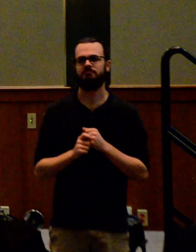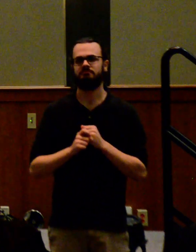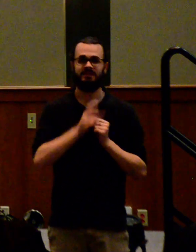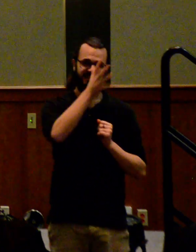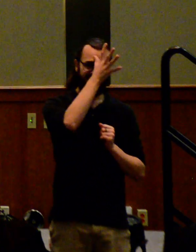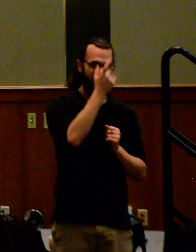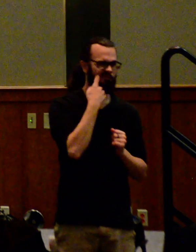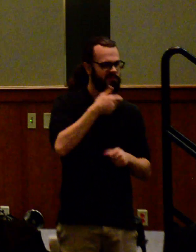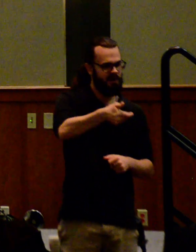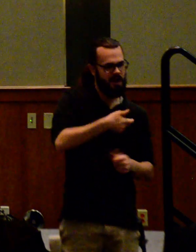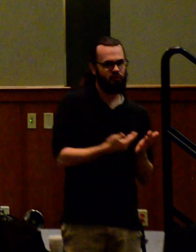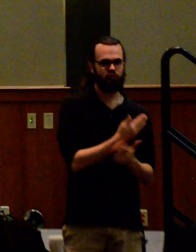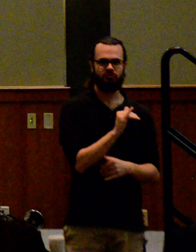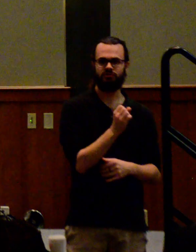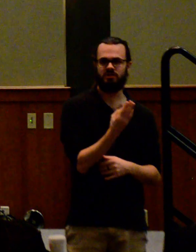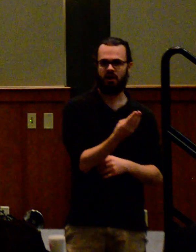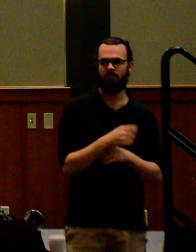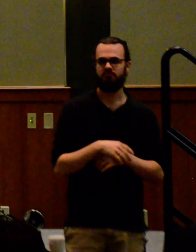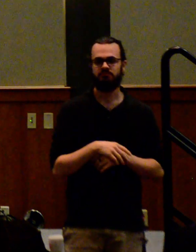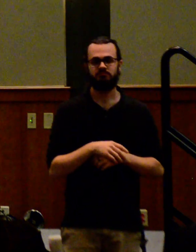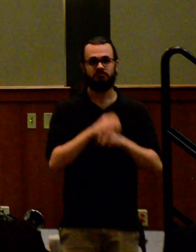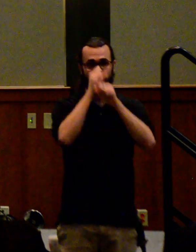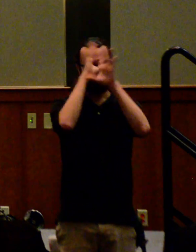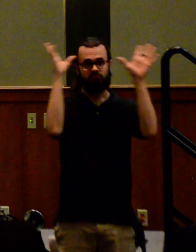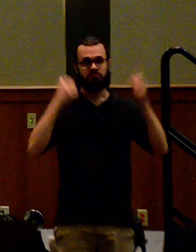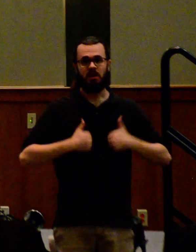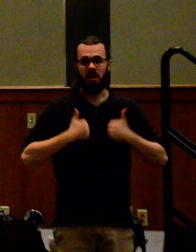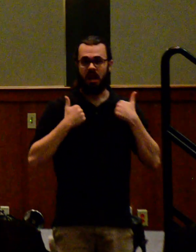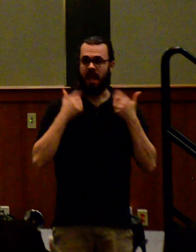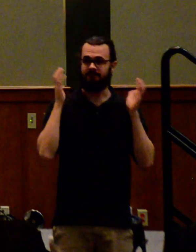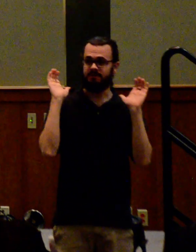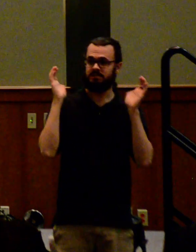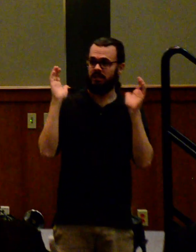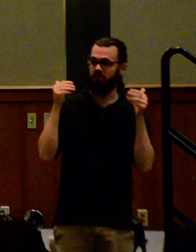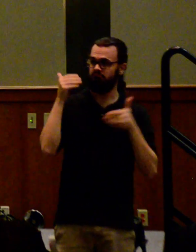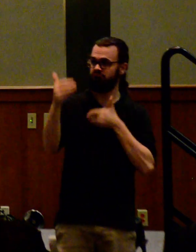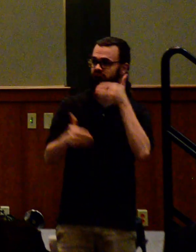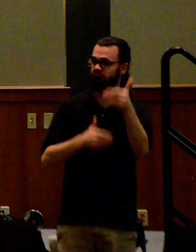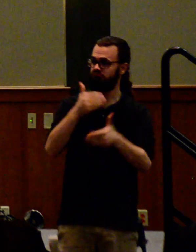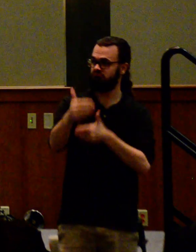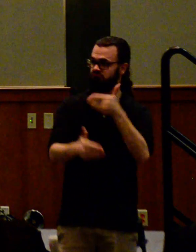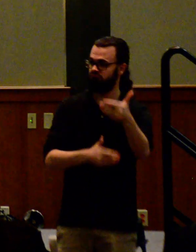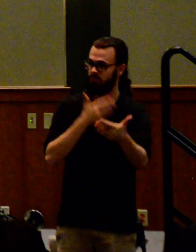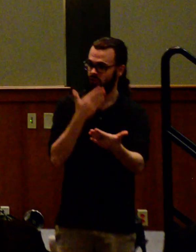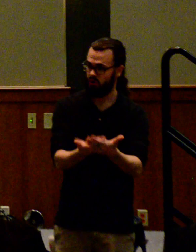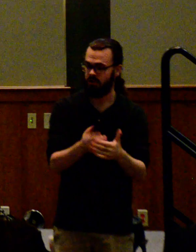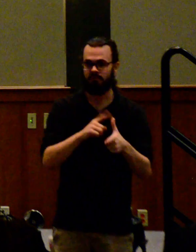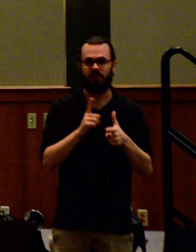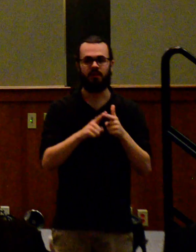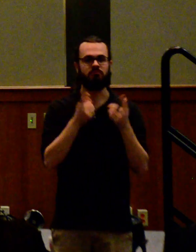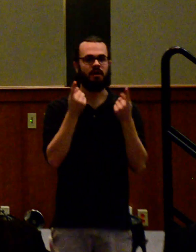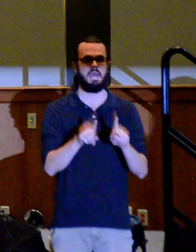Right when it seemed like things were working out fine, some unforeseen circumstances with my family brought us to Cincinnati, Ohio.